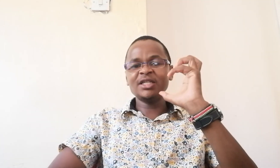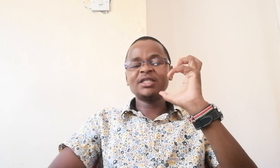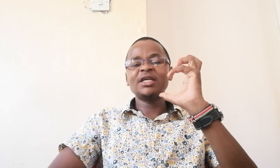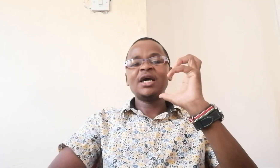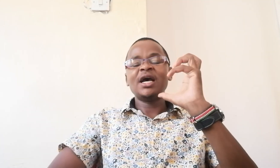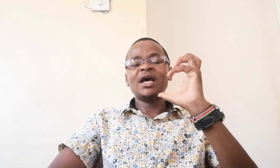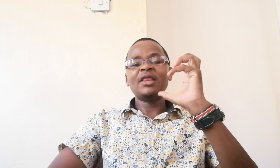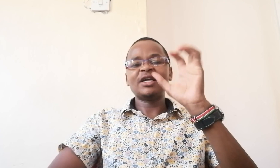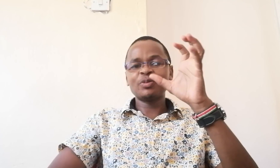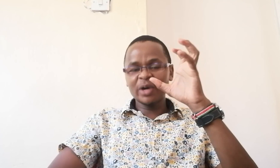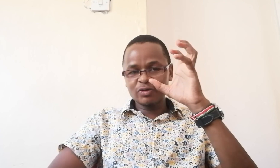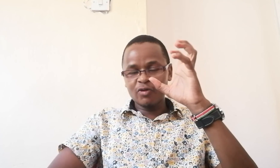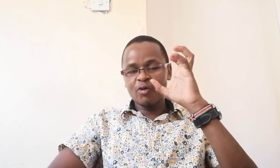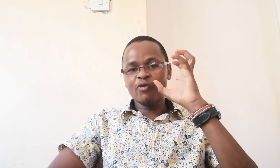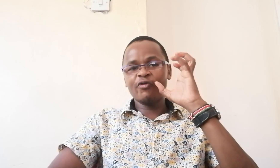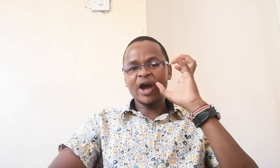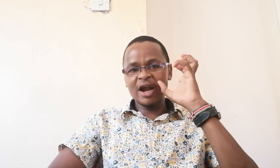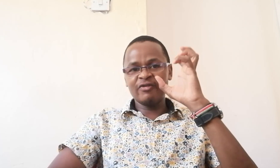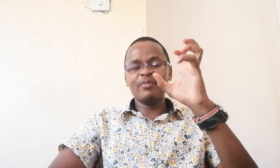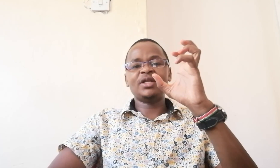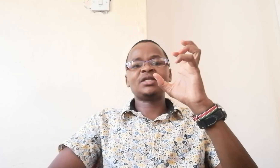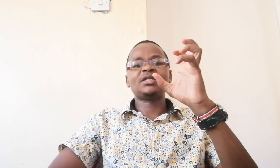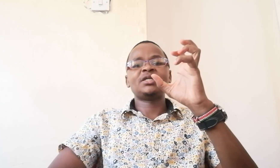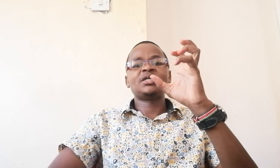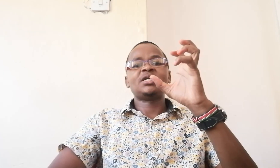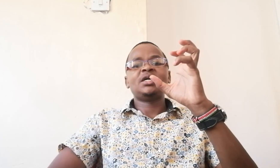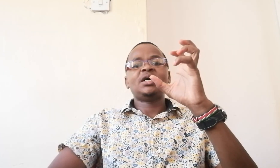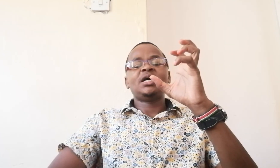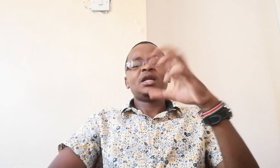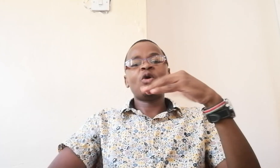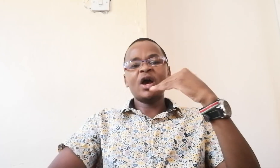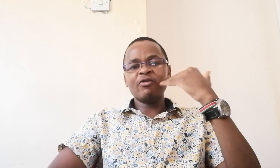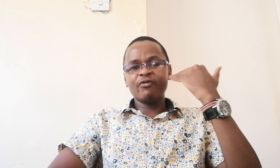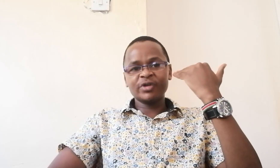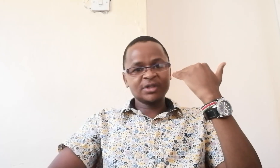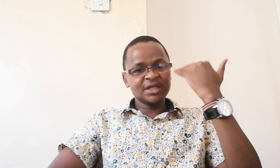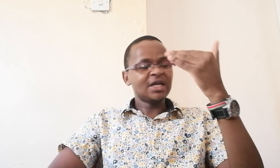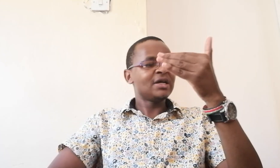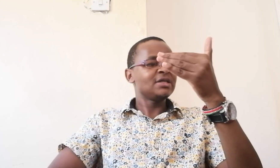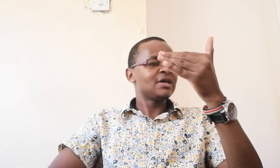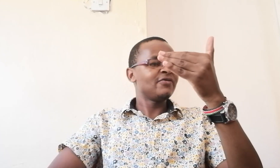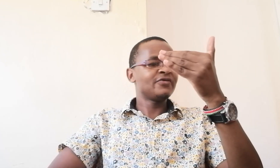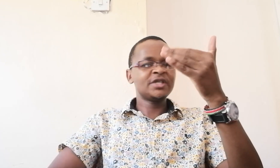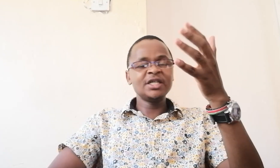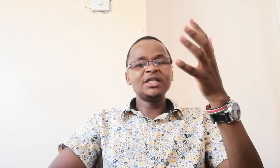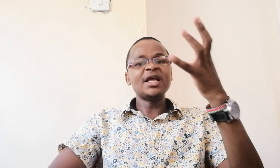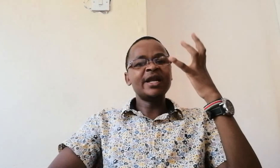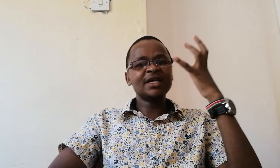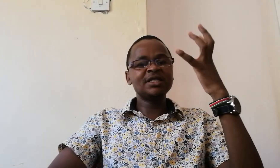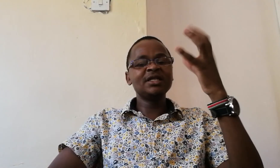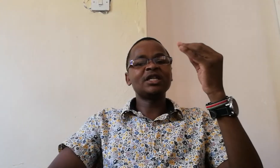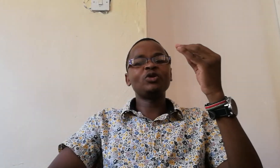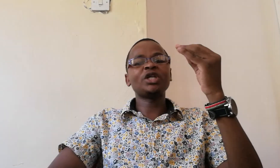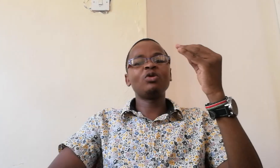that. That part for alphabets. Now, I've just as have said, the next thing that we shall